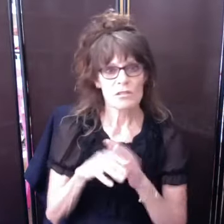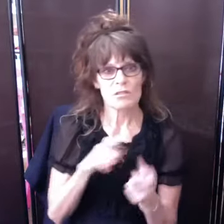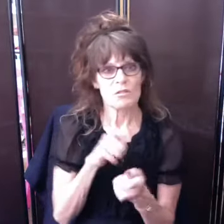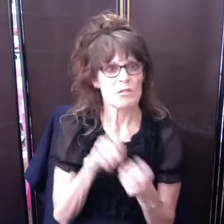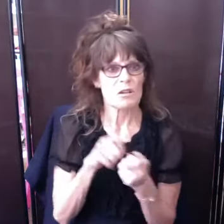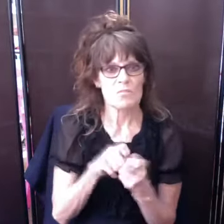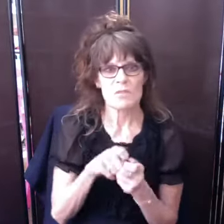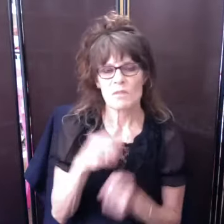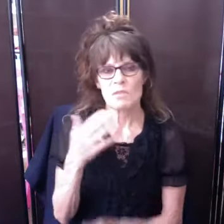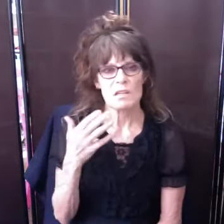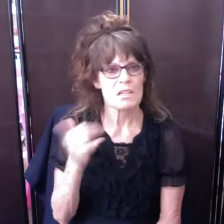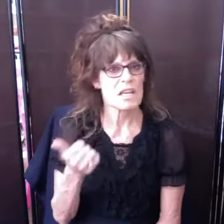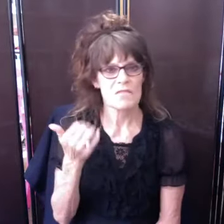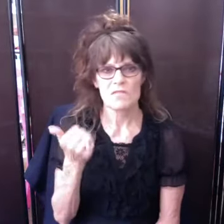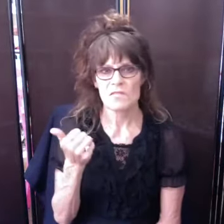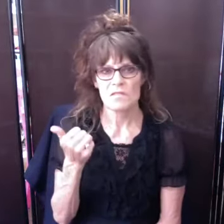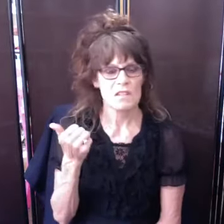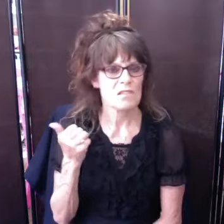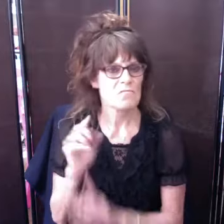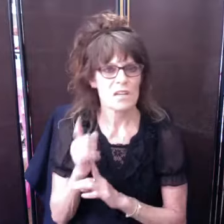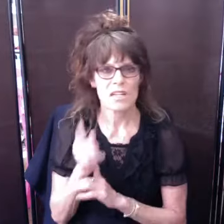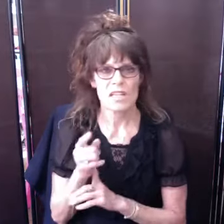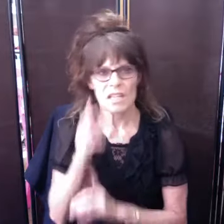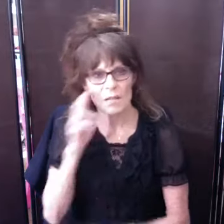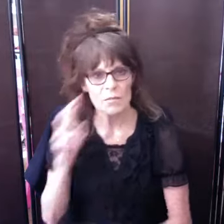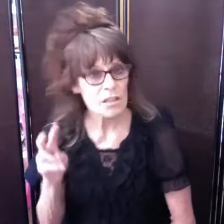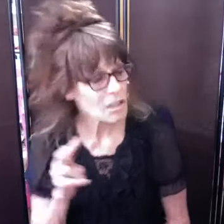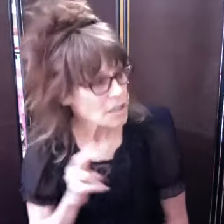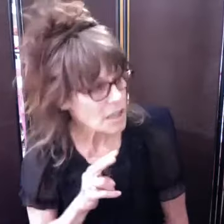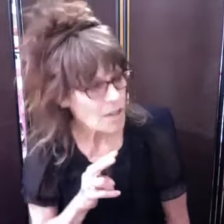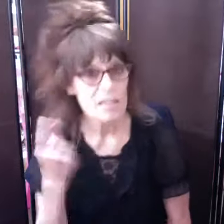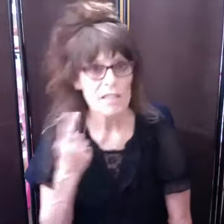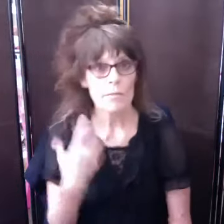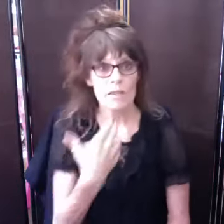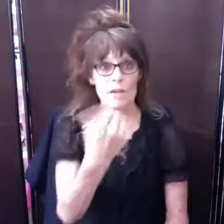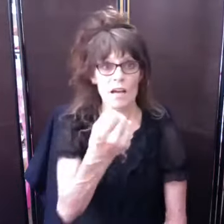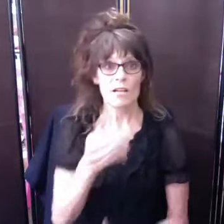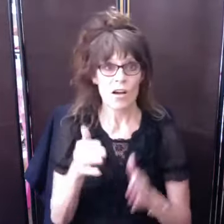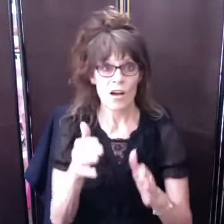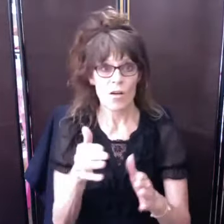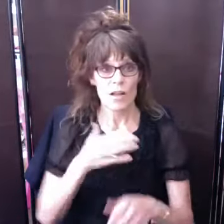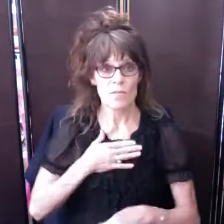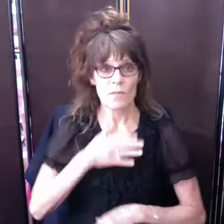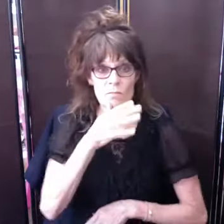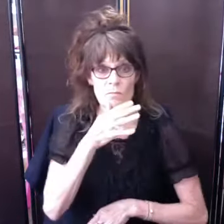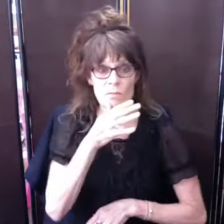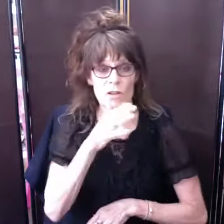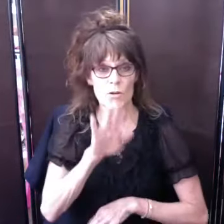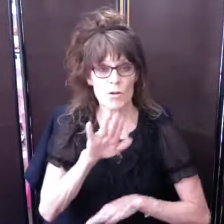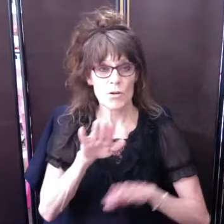minutes. I'd lose the number, look down the hallway, and somebody come out of my mother's hospital room, and I'd think, they're coming to get me. Because if I can